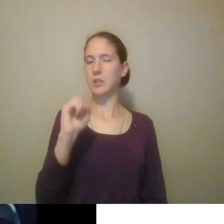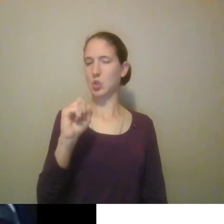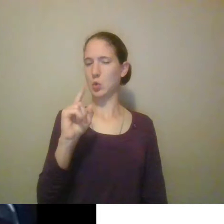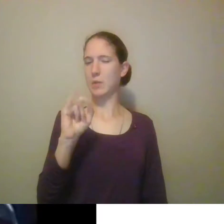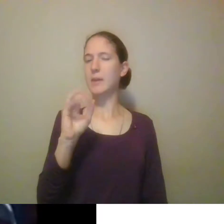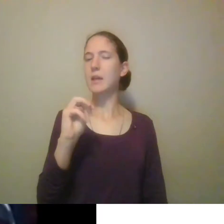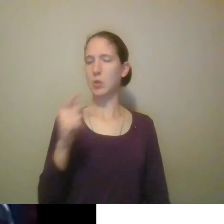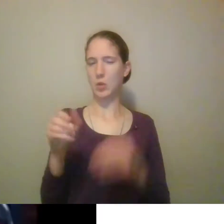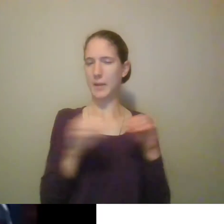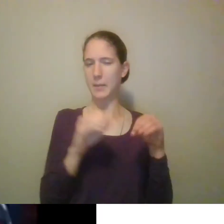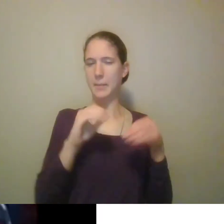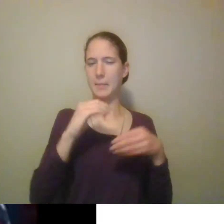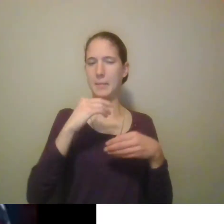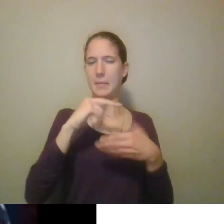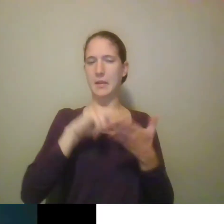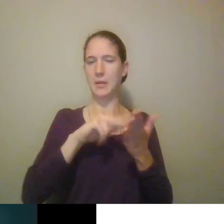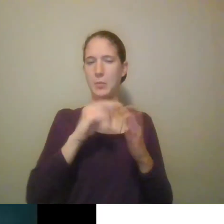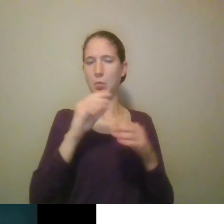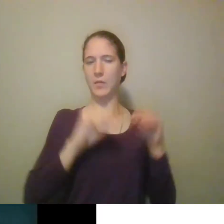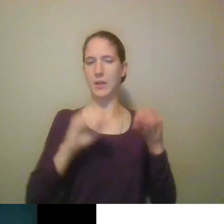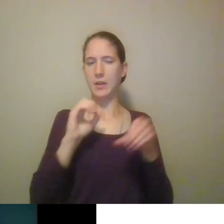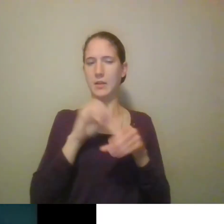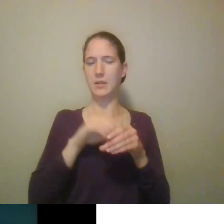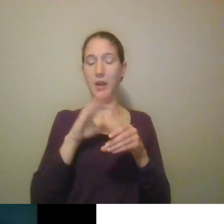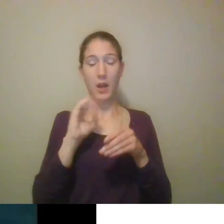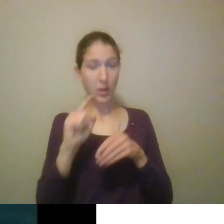Not yet. We're going to do those in a minute.